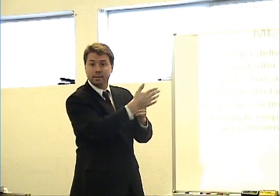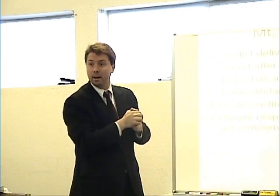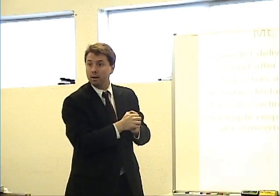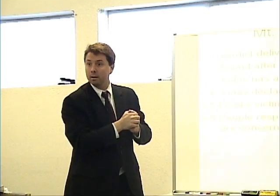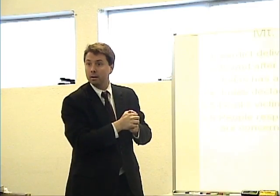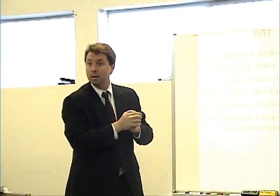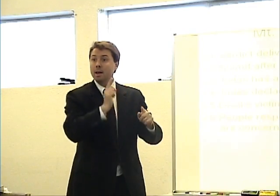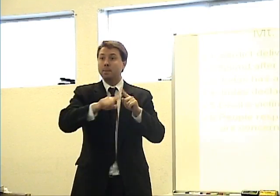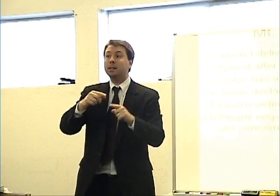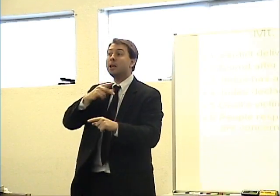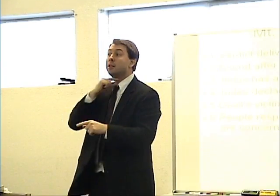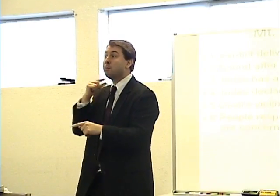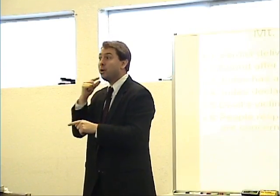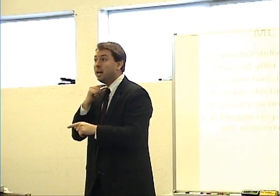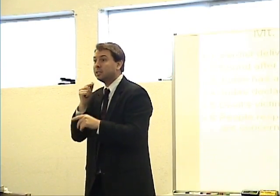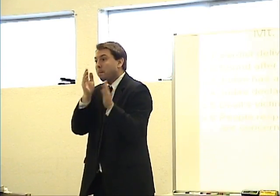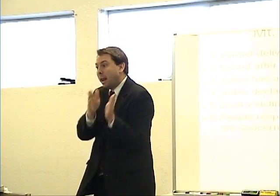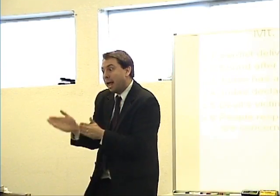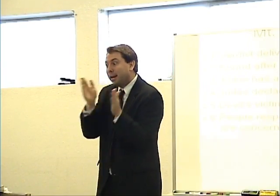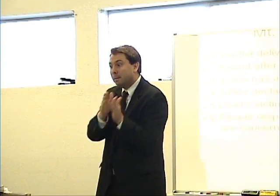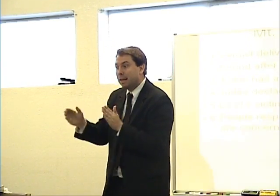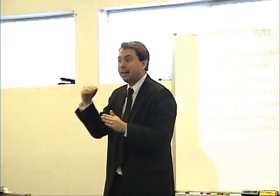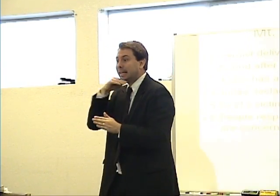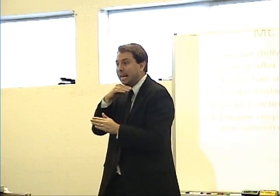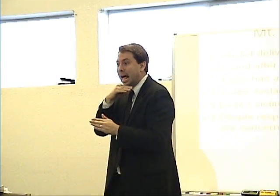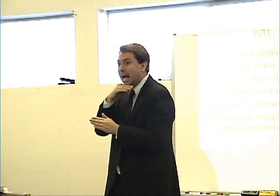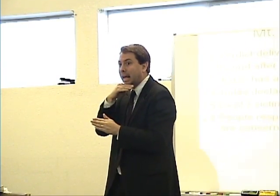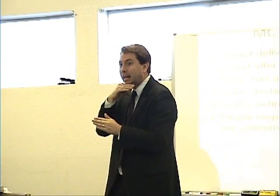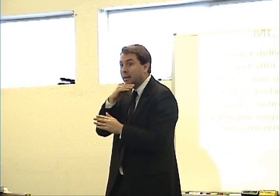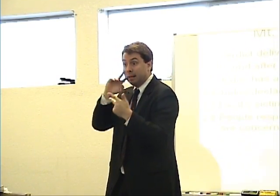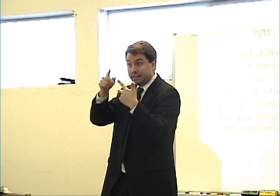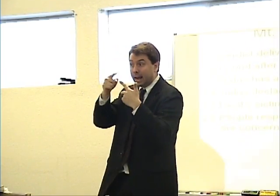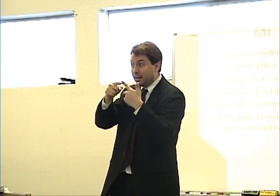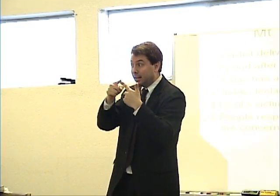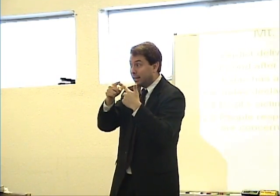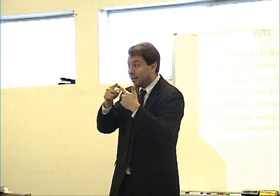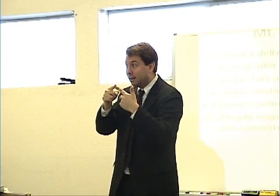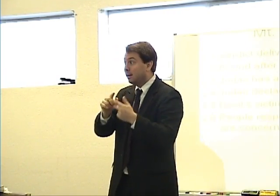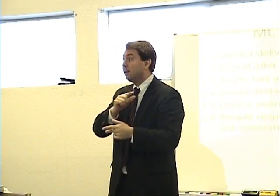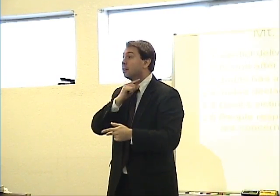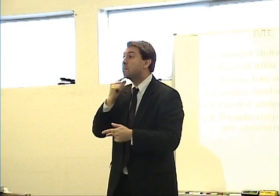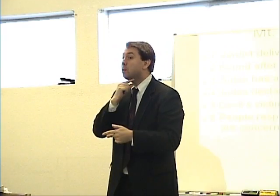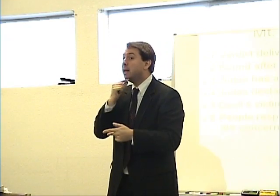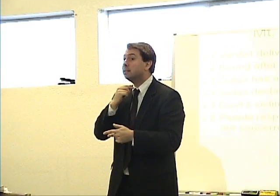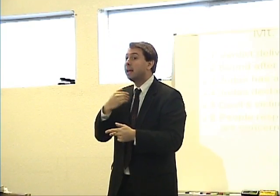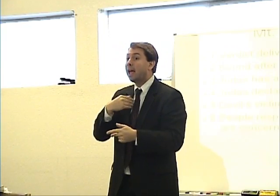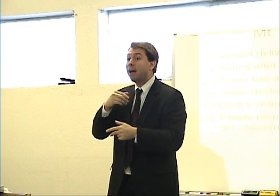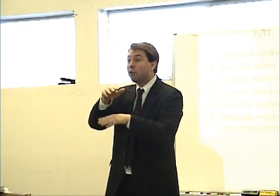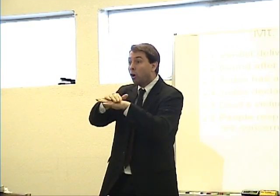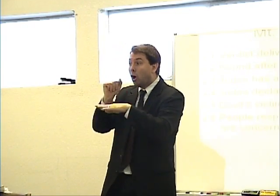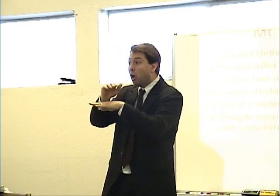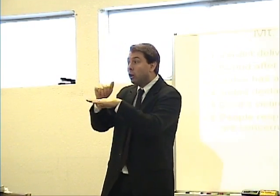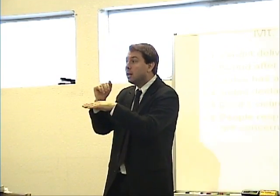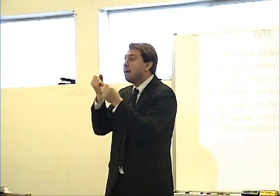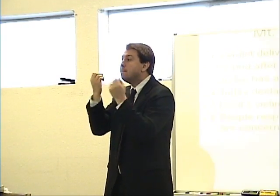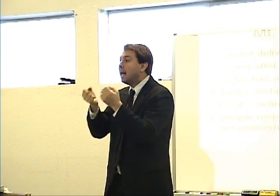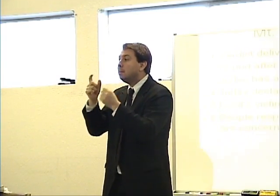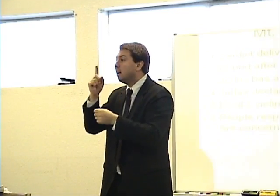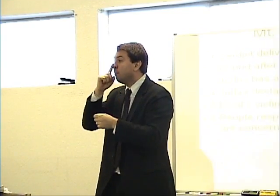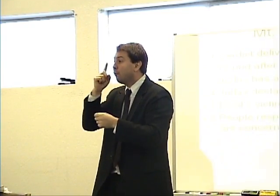there. But the priests are planning to lie. Secondly, the priests have called many, many